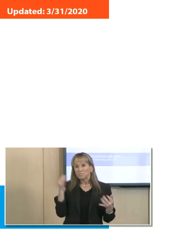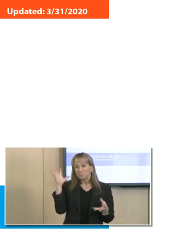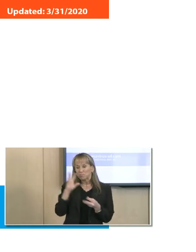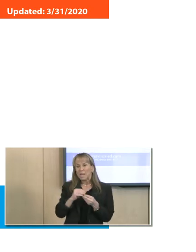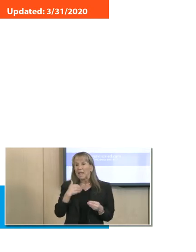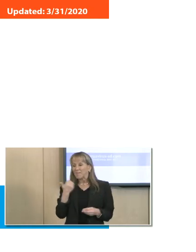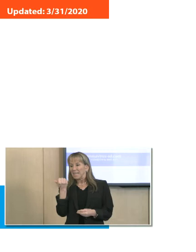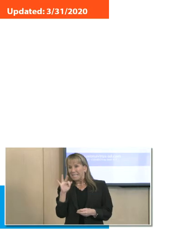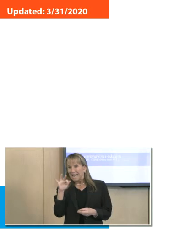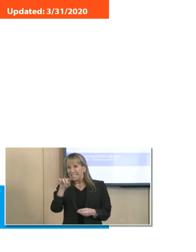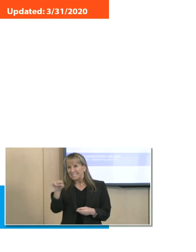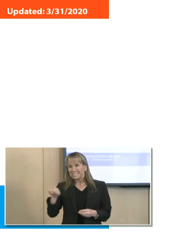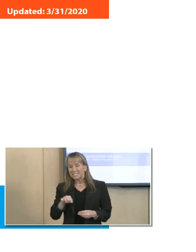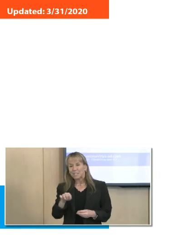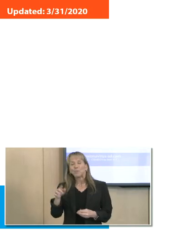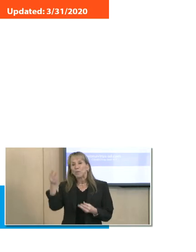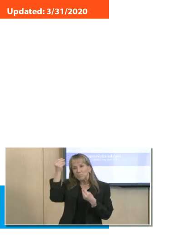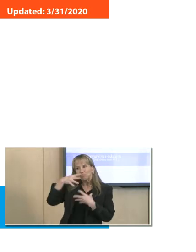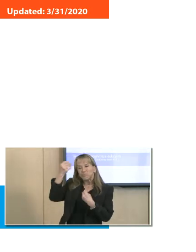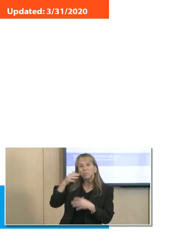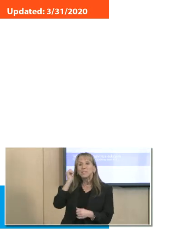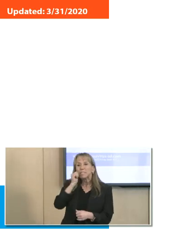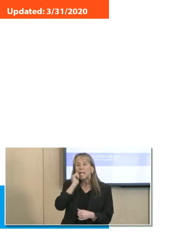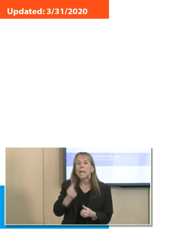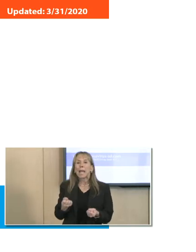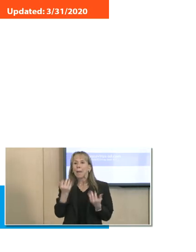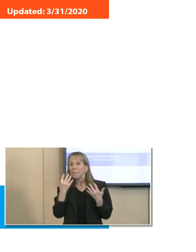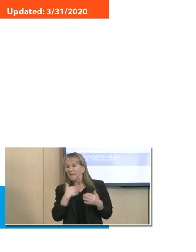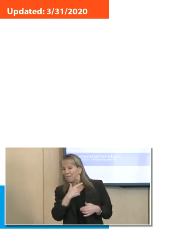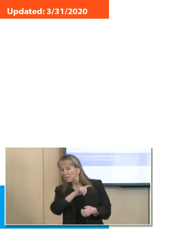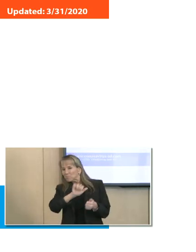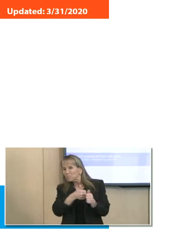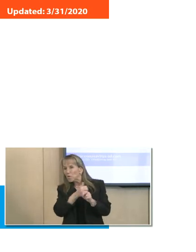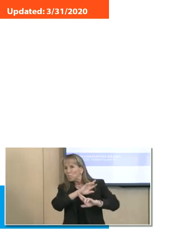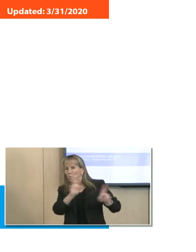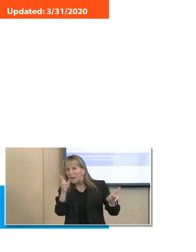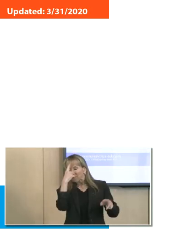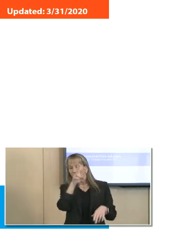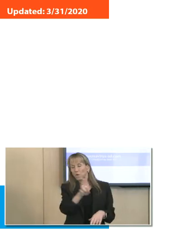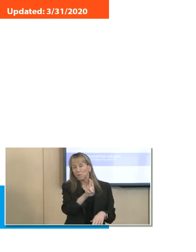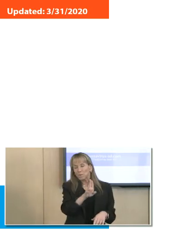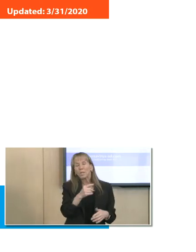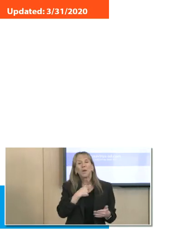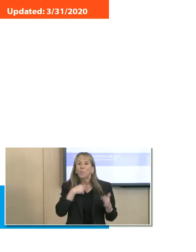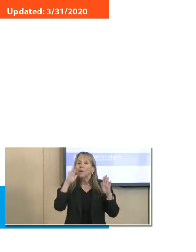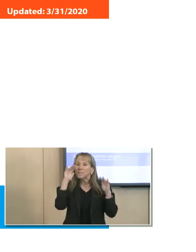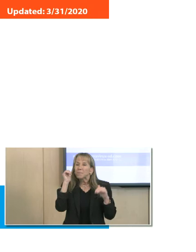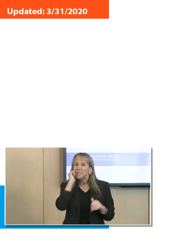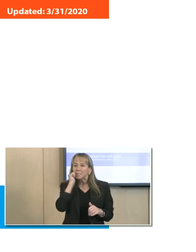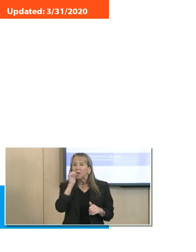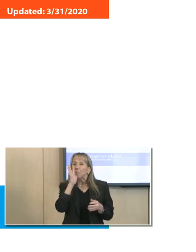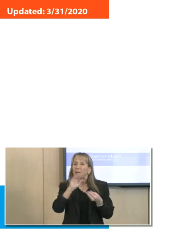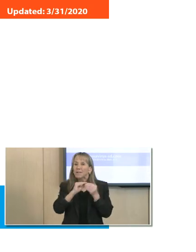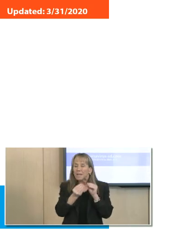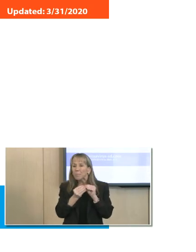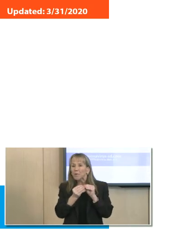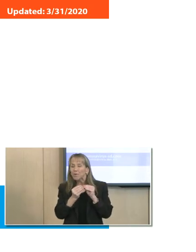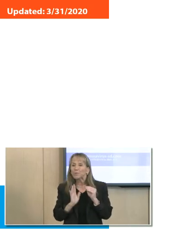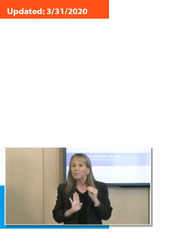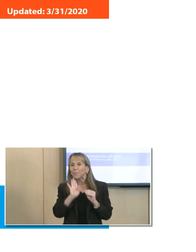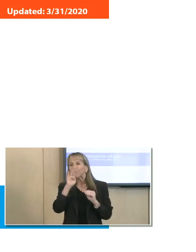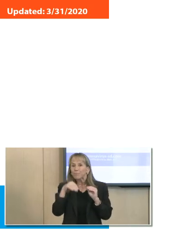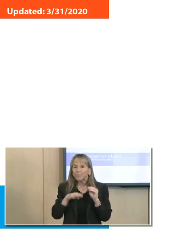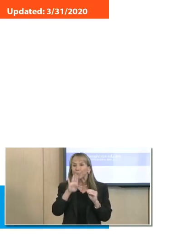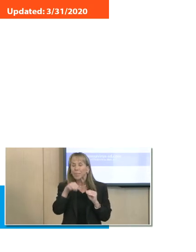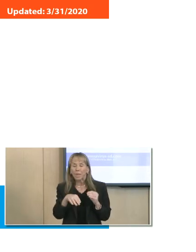daily the number that are available for usage. We expect that this number will fluctuate daily. Perhaps it'll fluctuate many